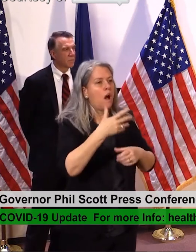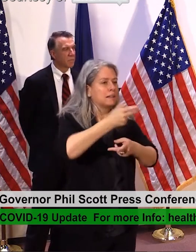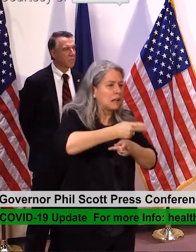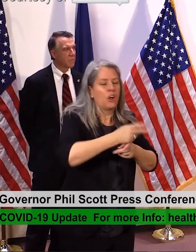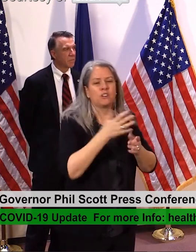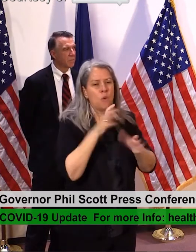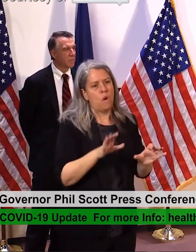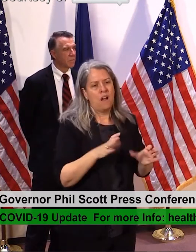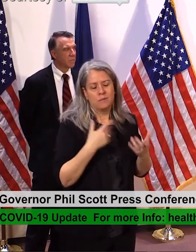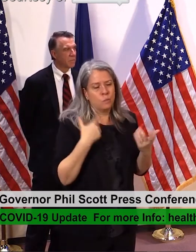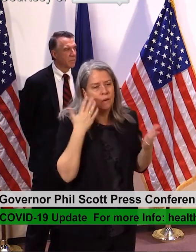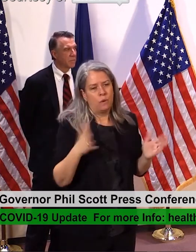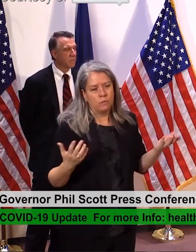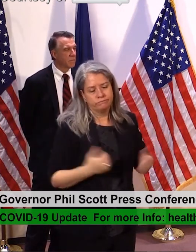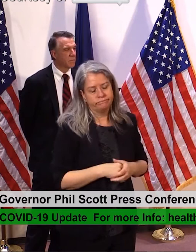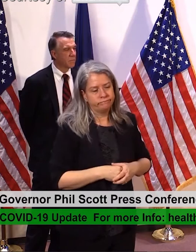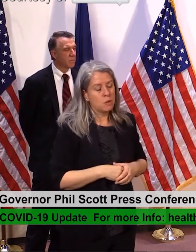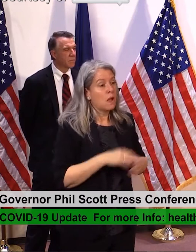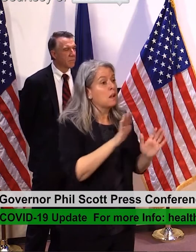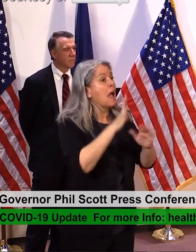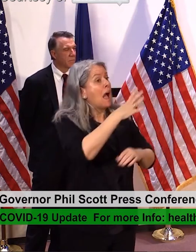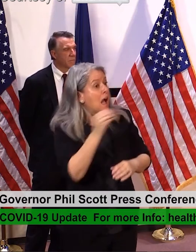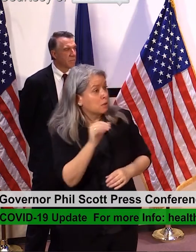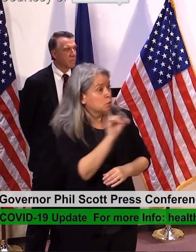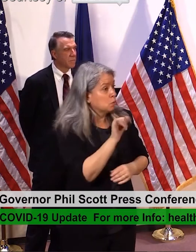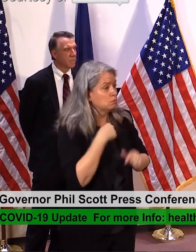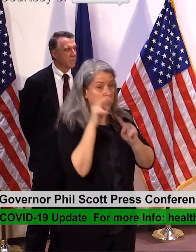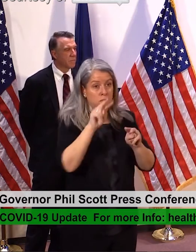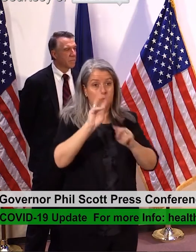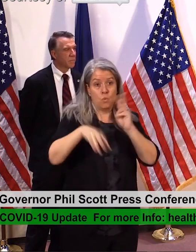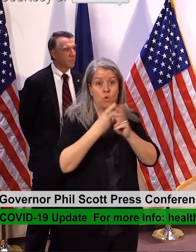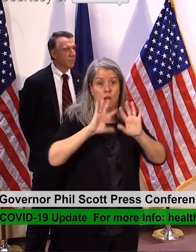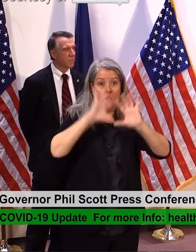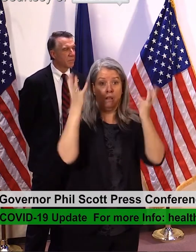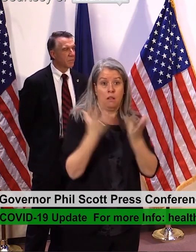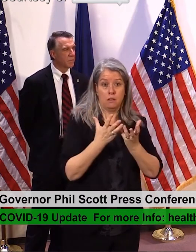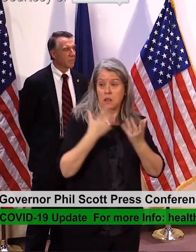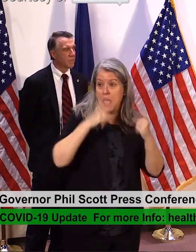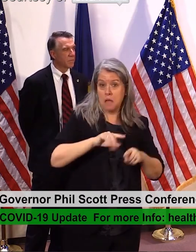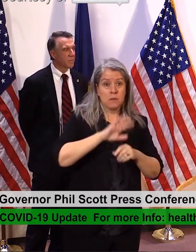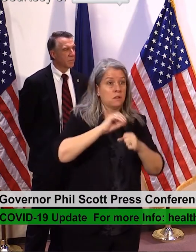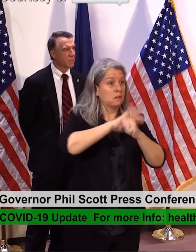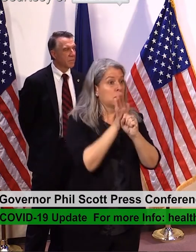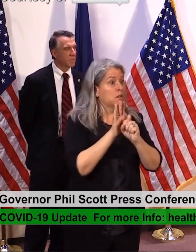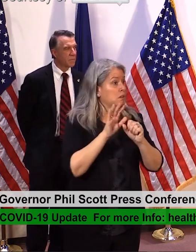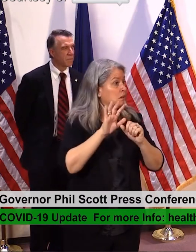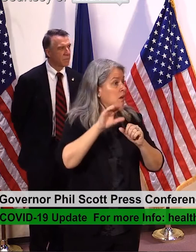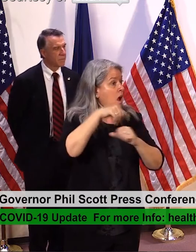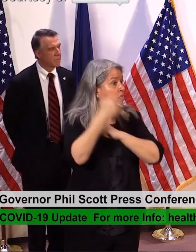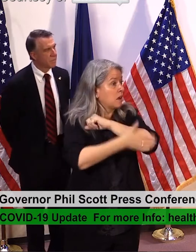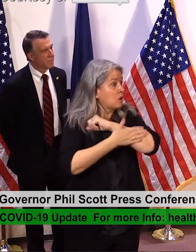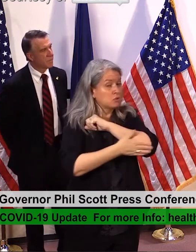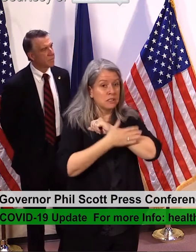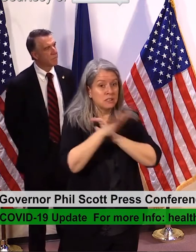is that there are, as the national and worldwide experience continues to expand, if you